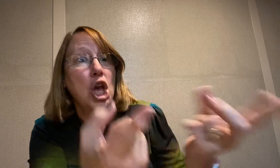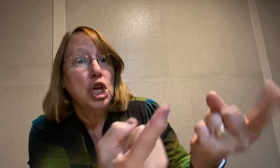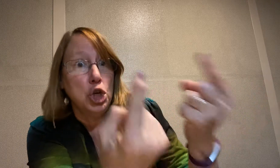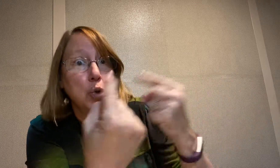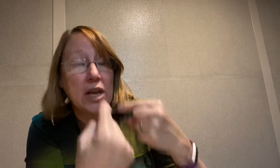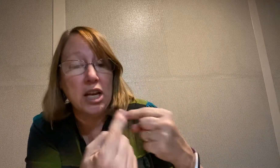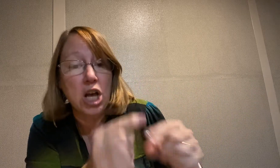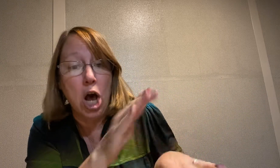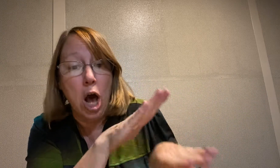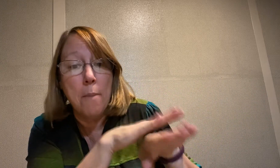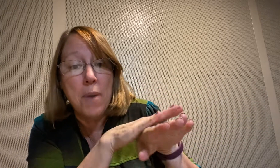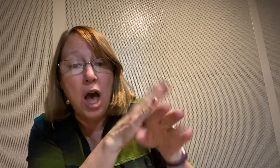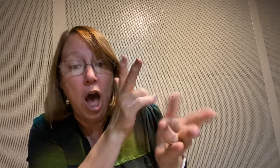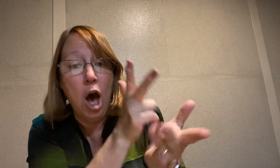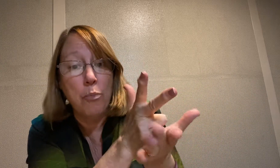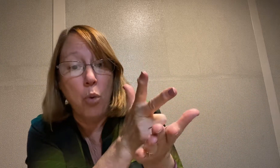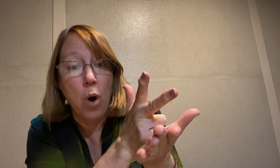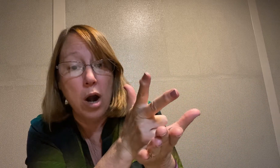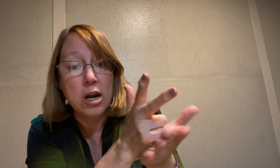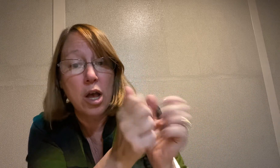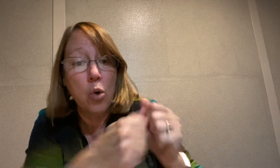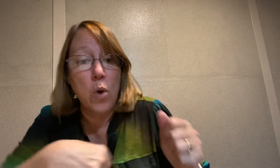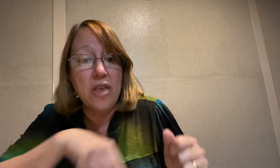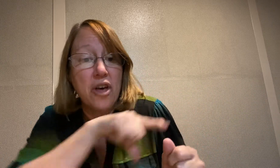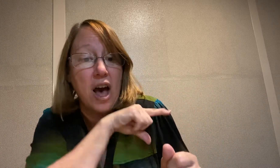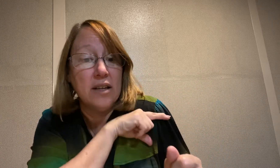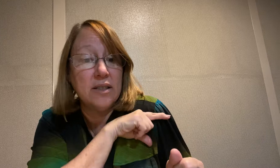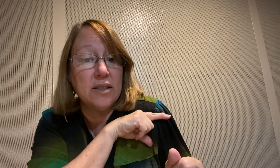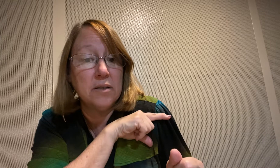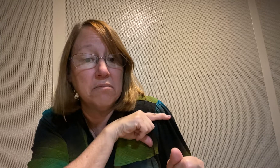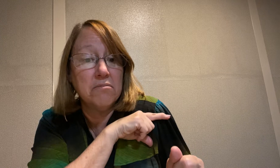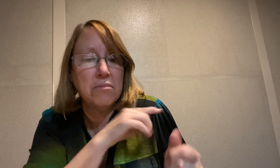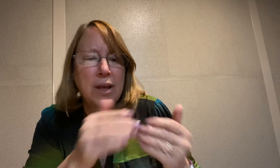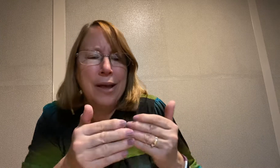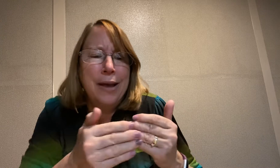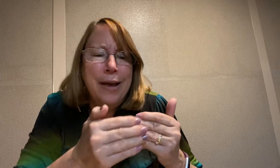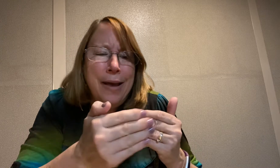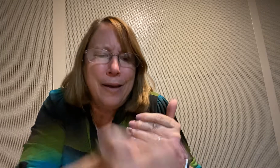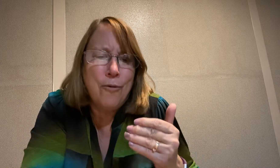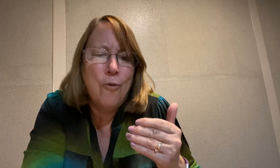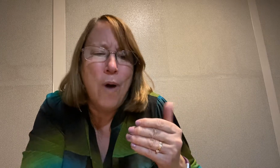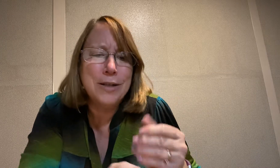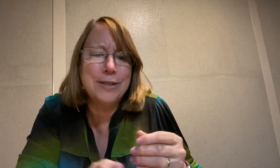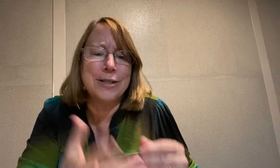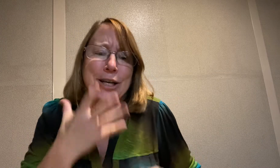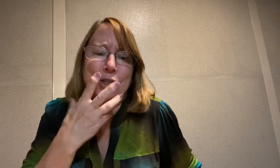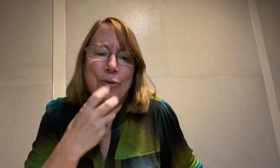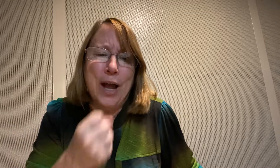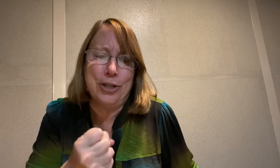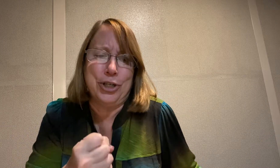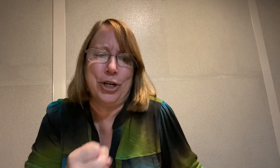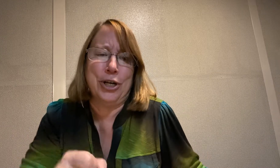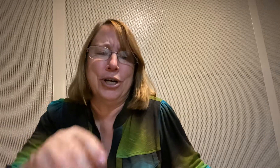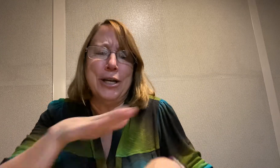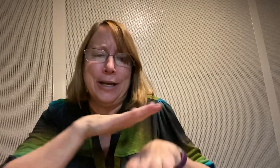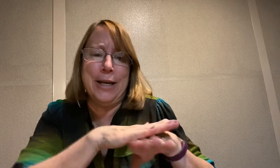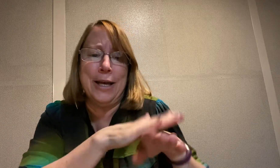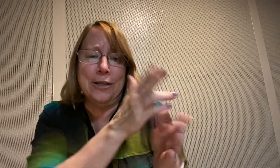You can come aboard with us once the treasure is